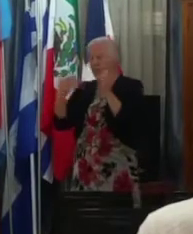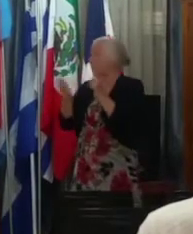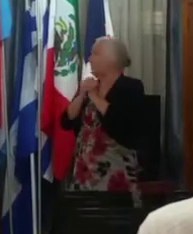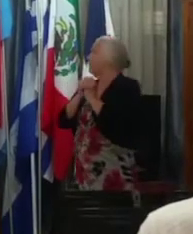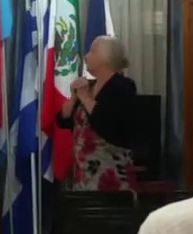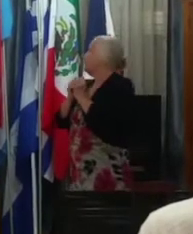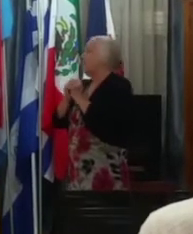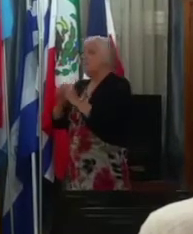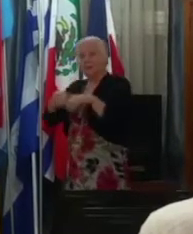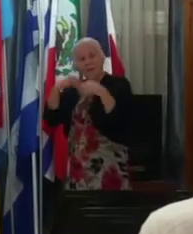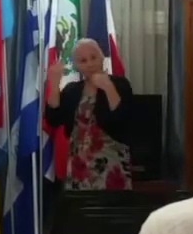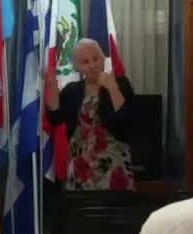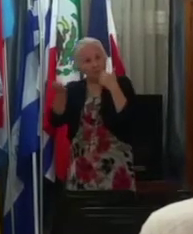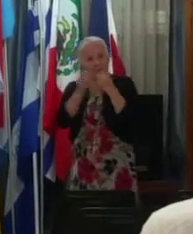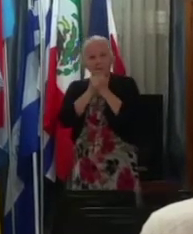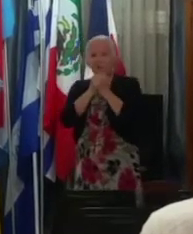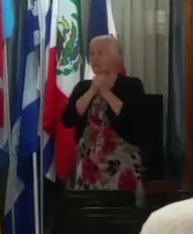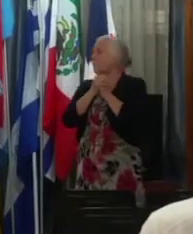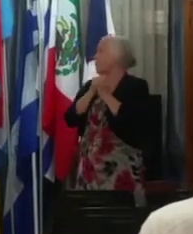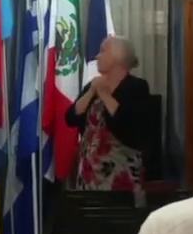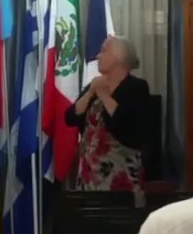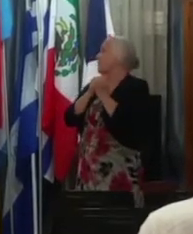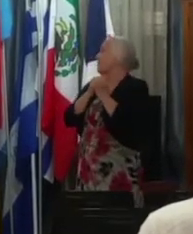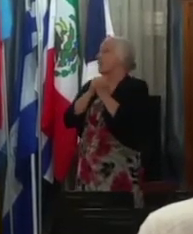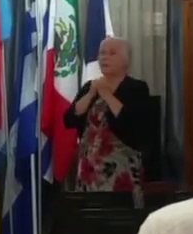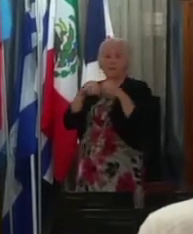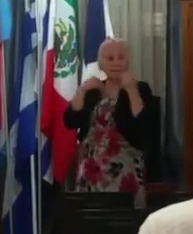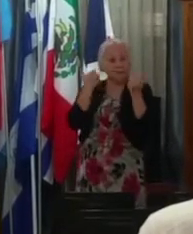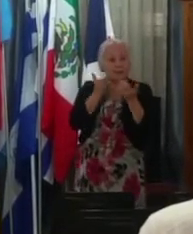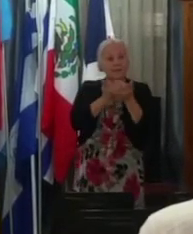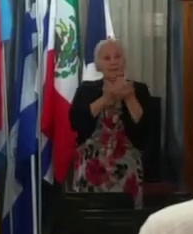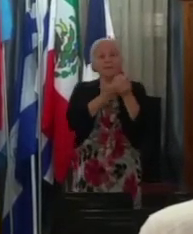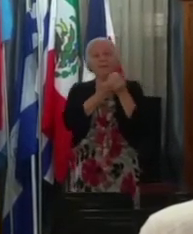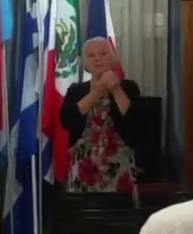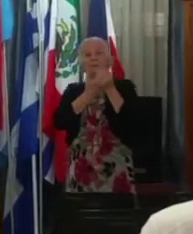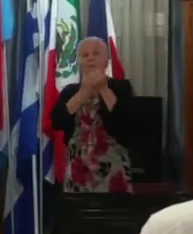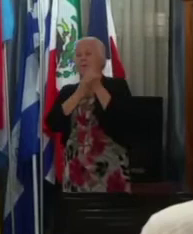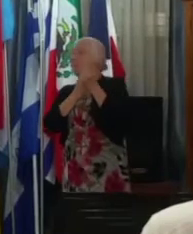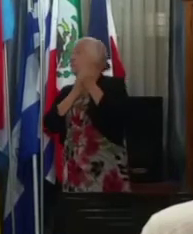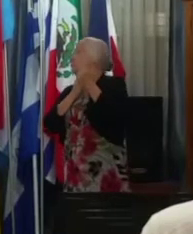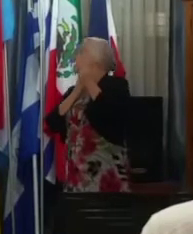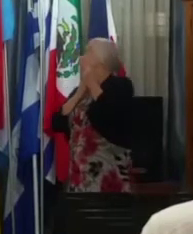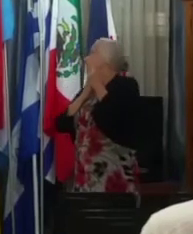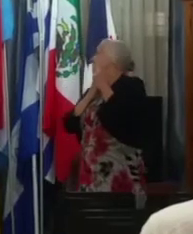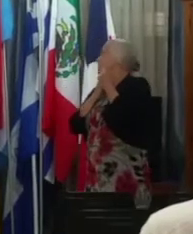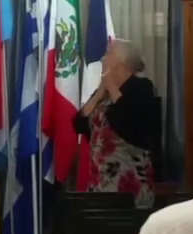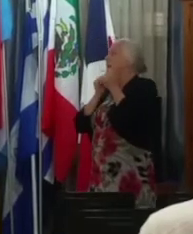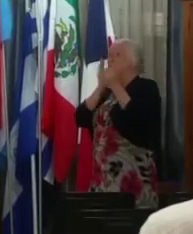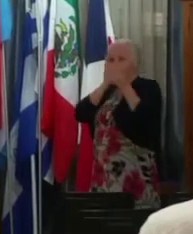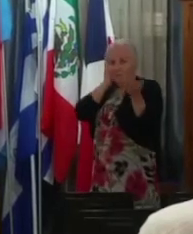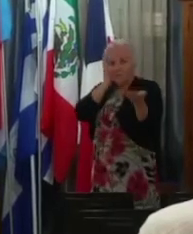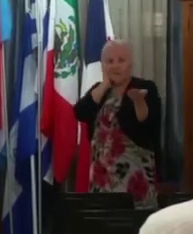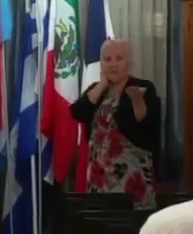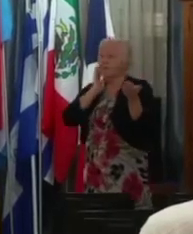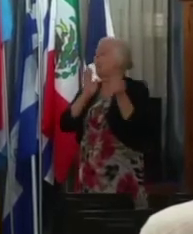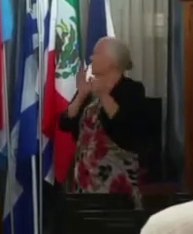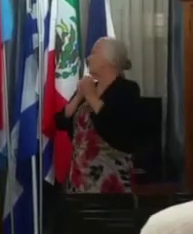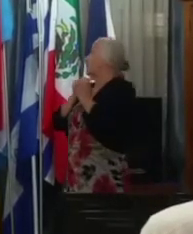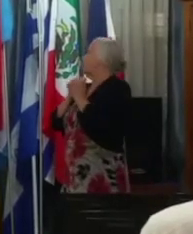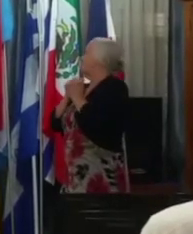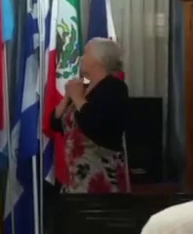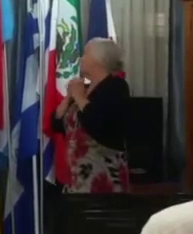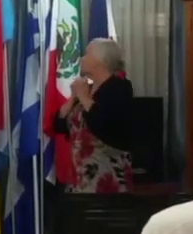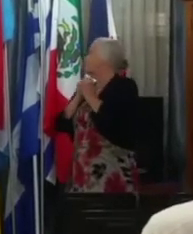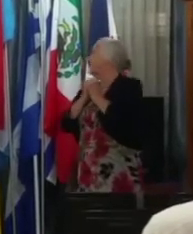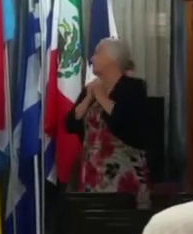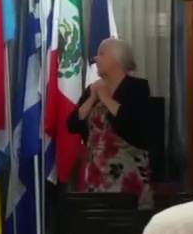the next day, día, it was a late Sunday afternoon. Era tarde el domingo. I went back to church. Vuelvo a la iglesia.